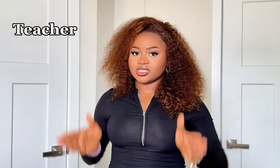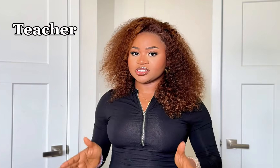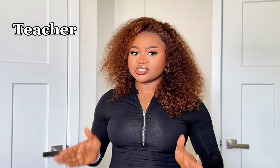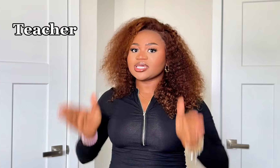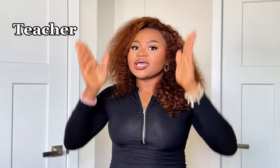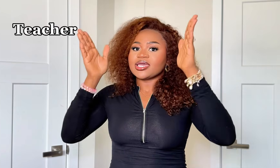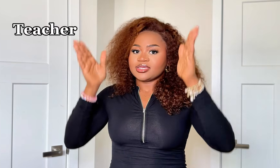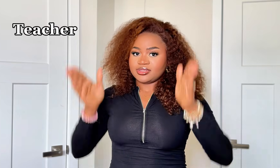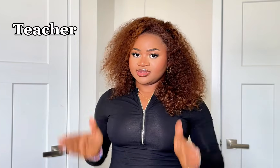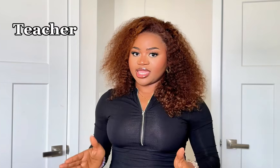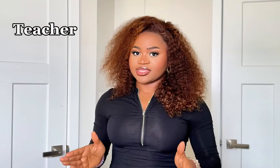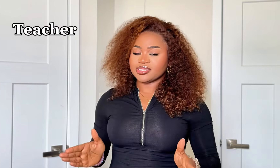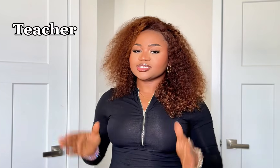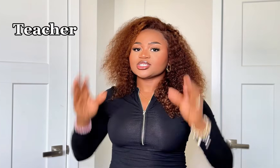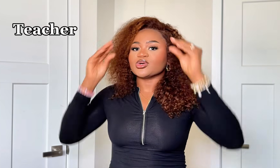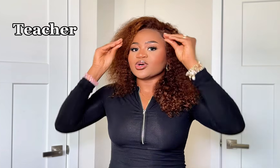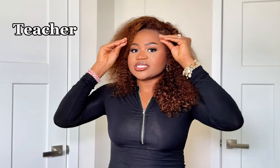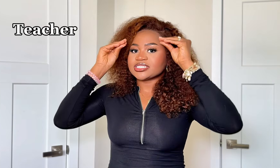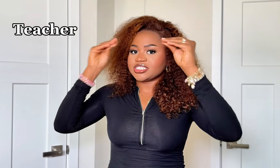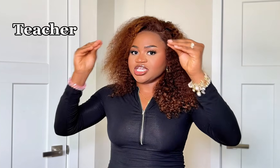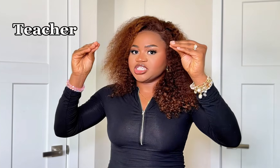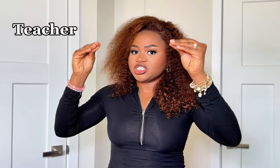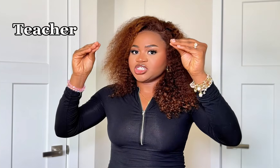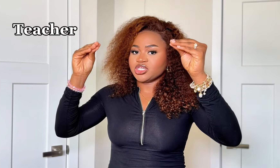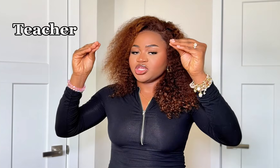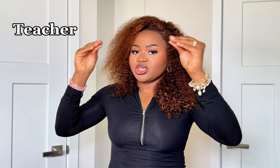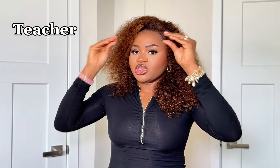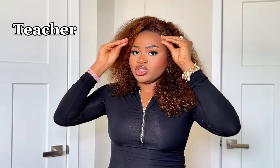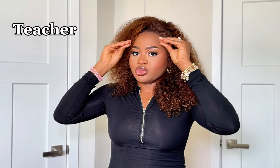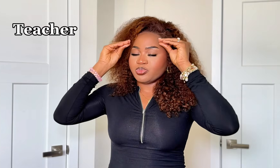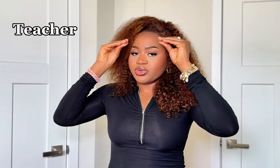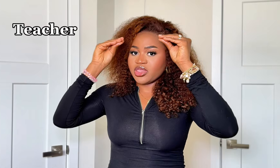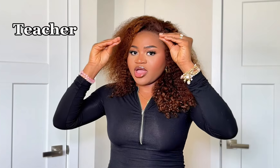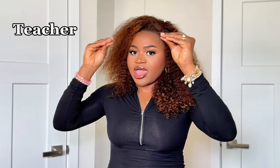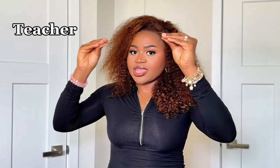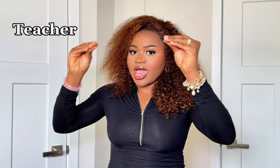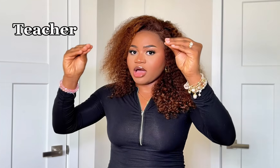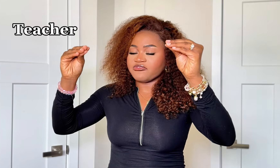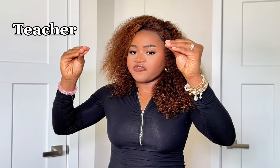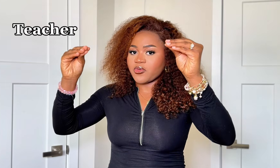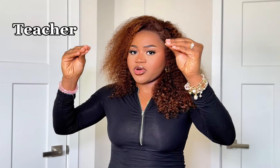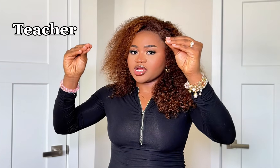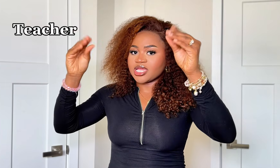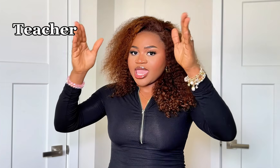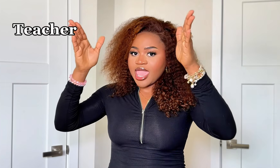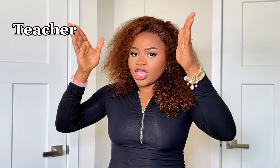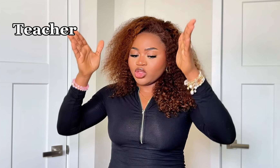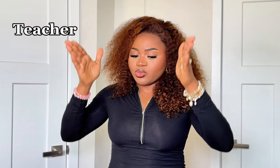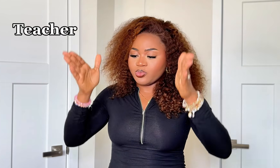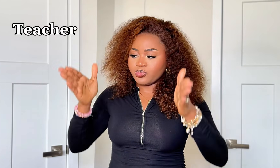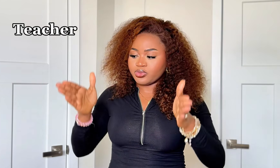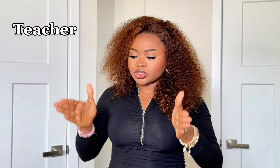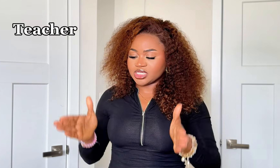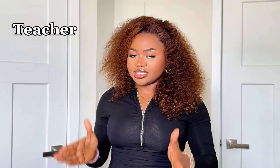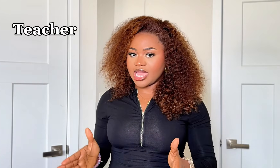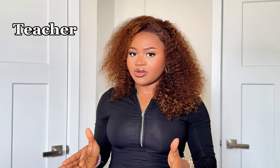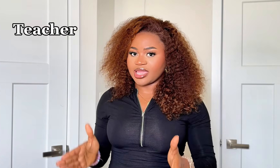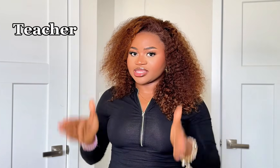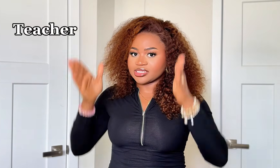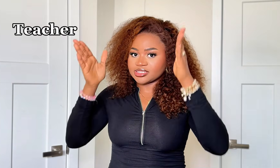this. Like this. So teach. You bring your hand out forward and you put it down like this.